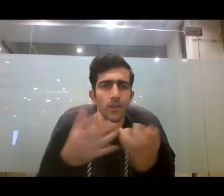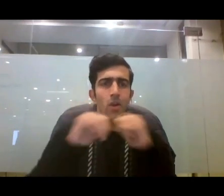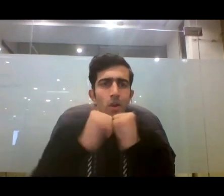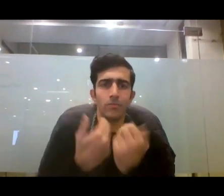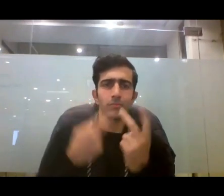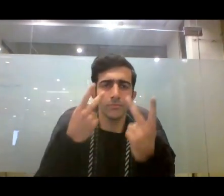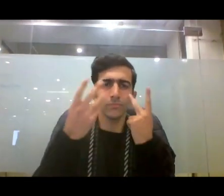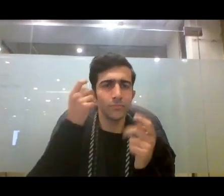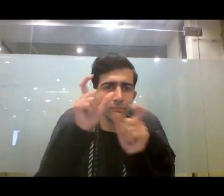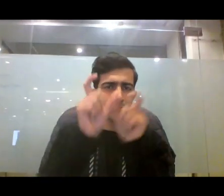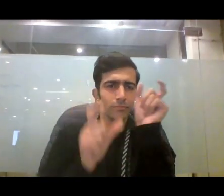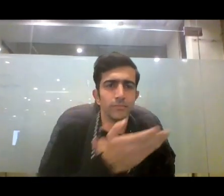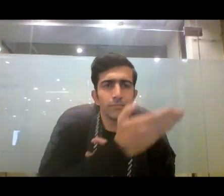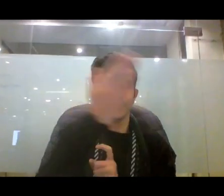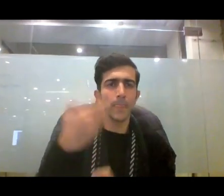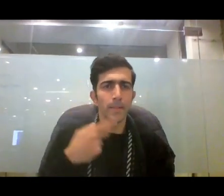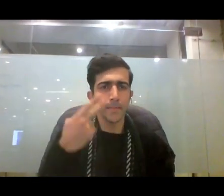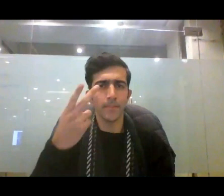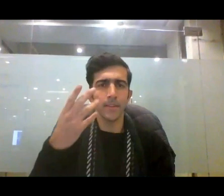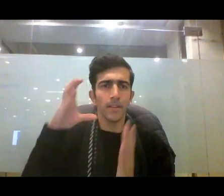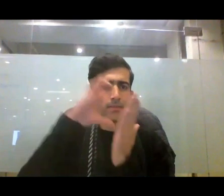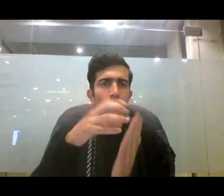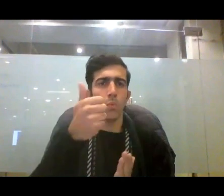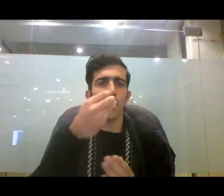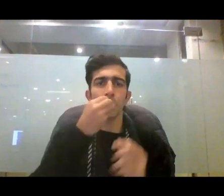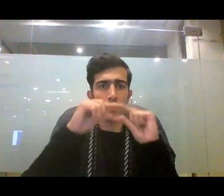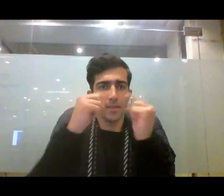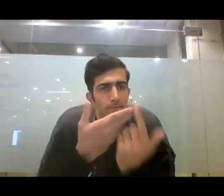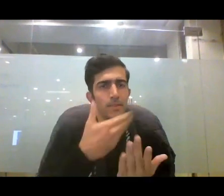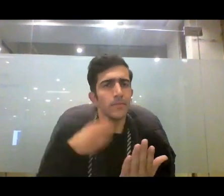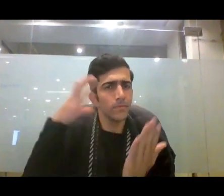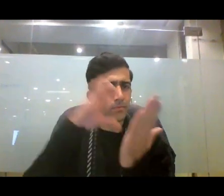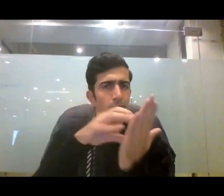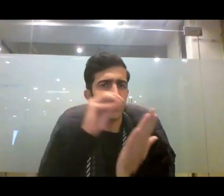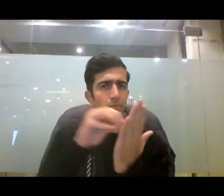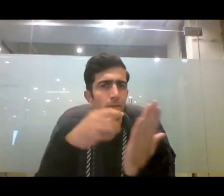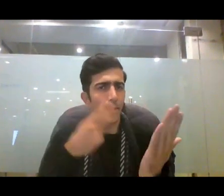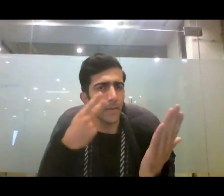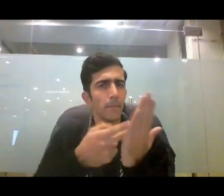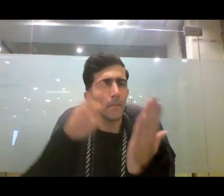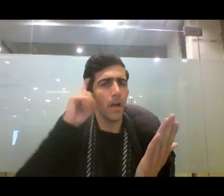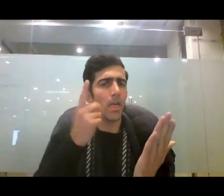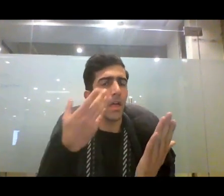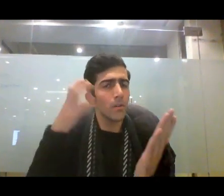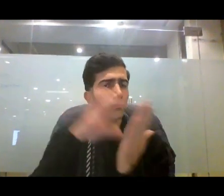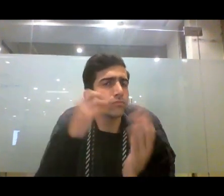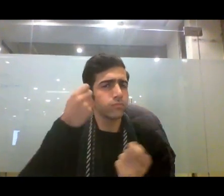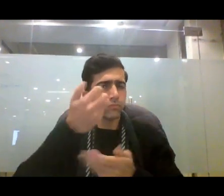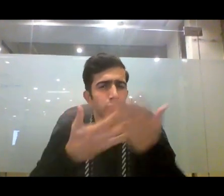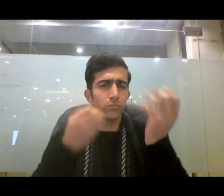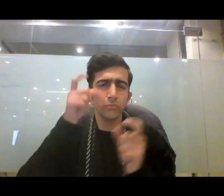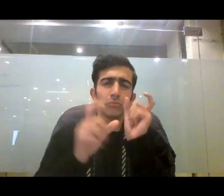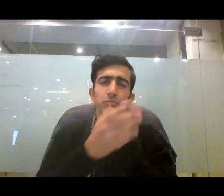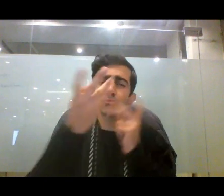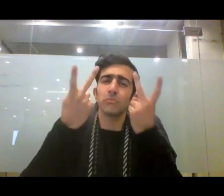And if I talk about how I get started the vlogging, I used to see the written post of hearing